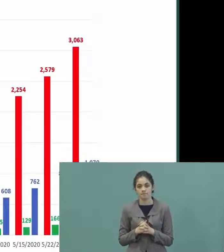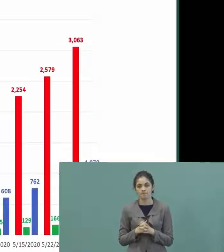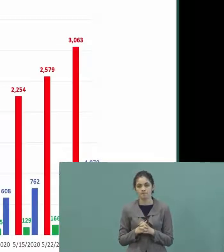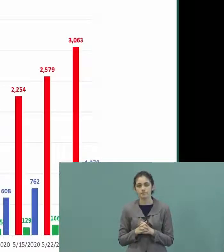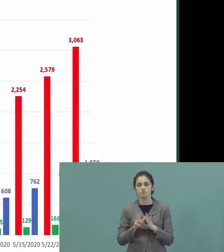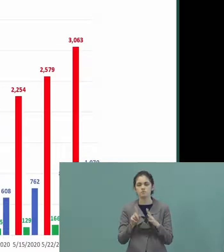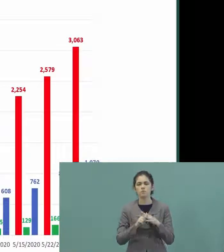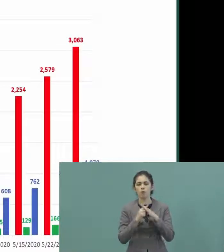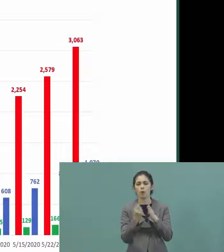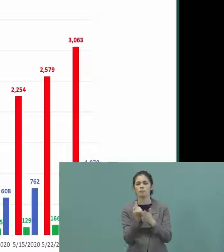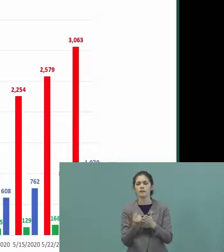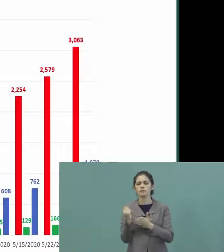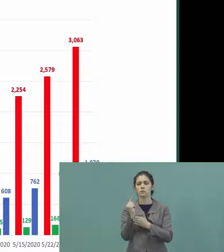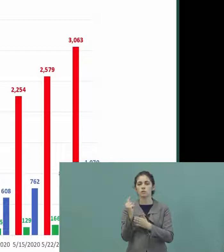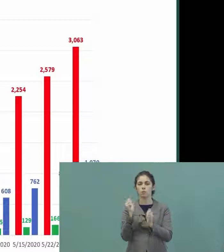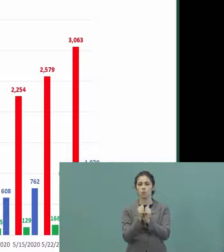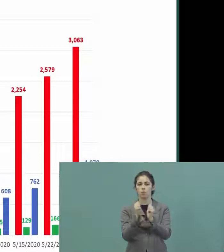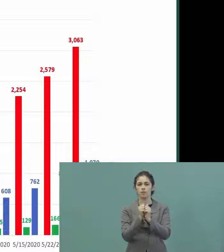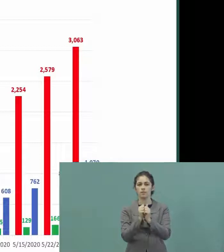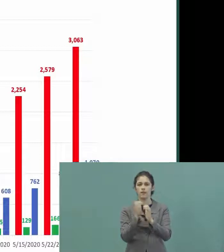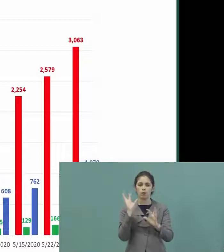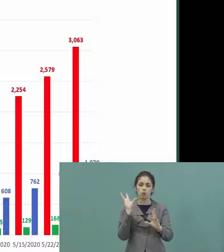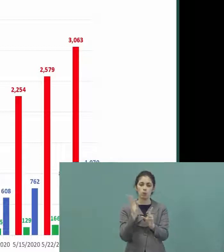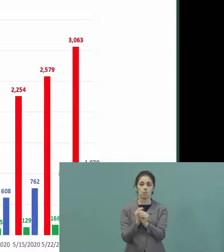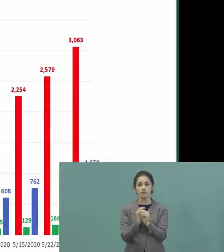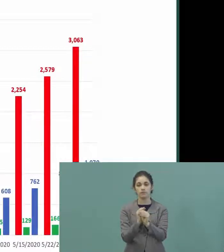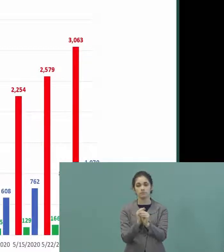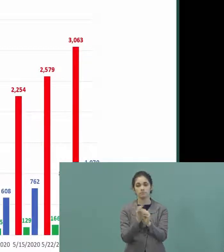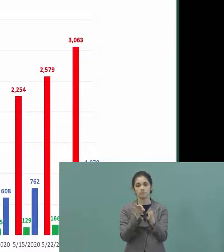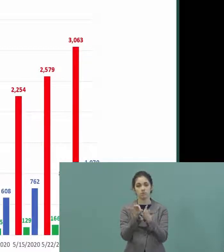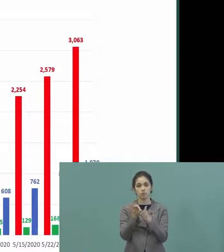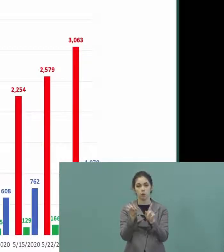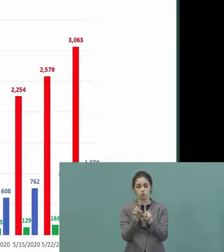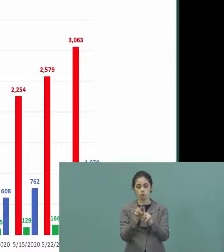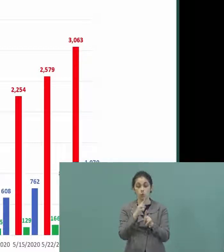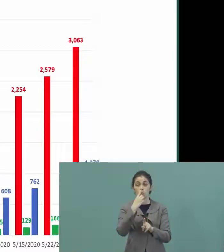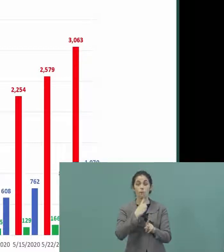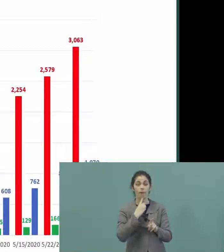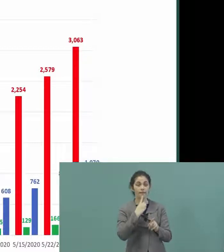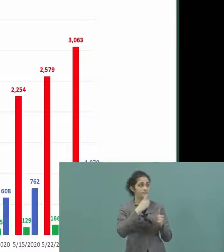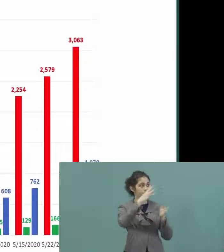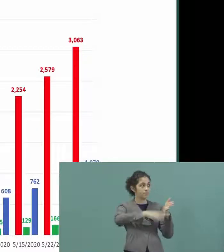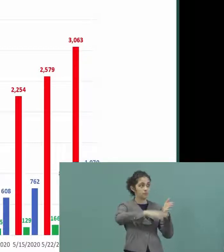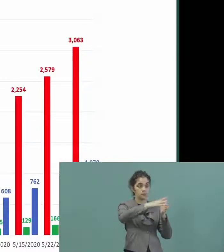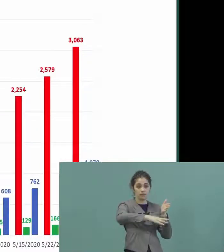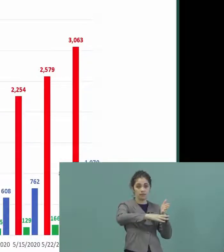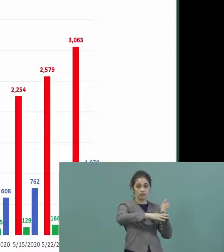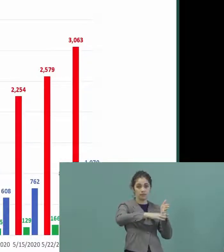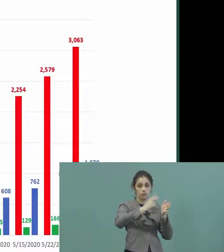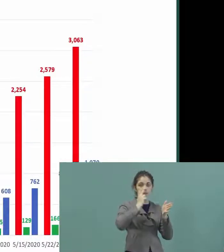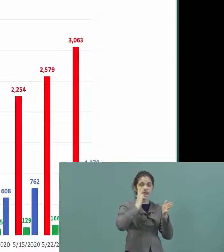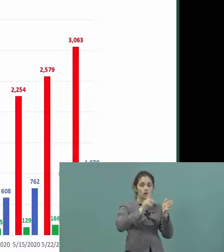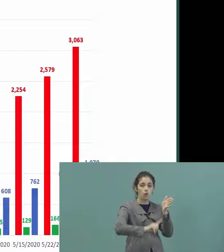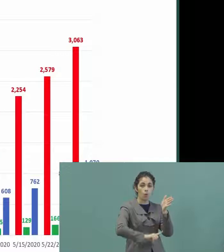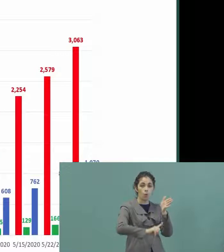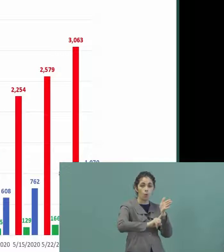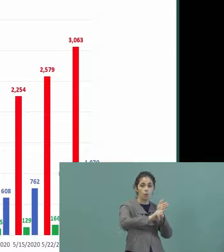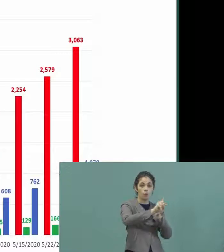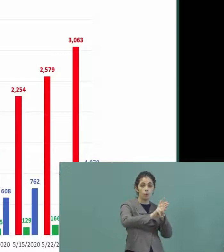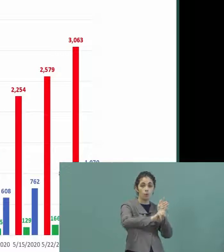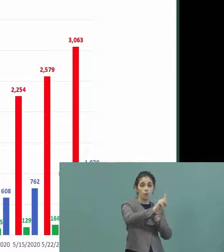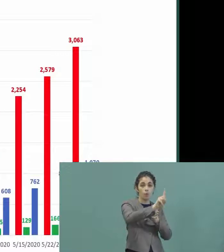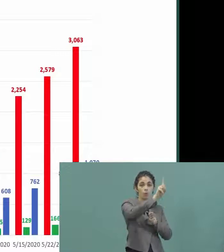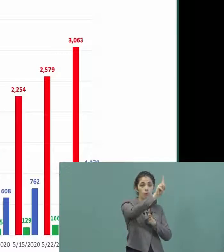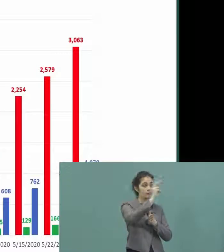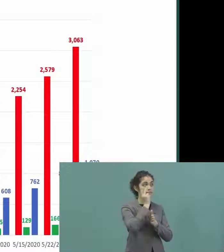We began last week presenting you with cumulative counts, and so in red you see our increase in cases since the very